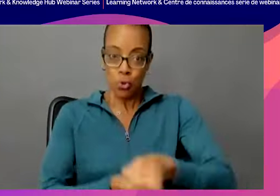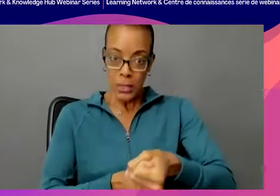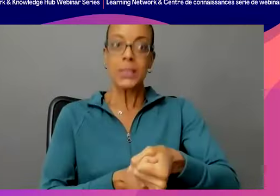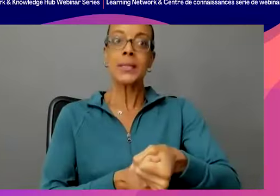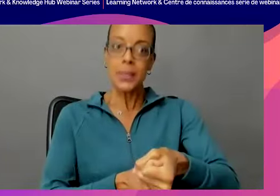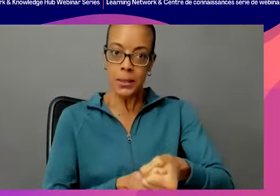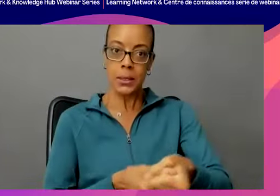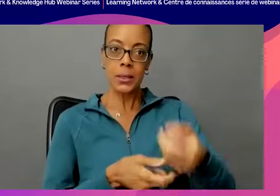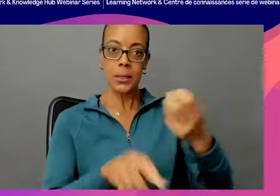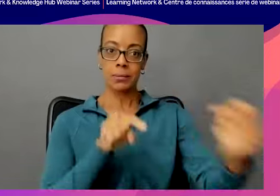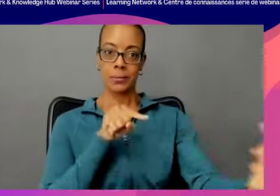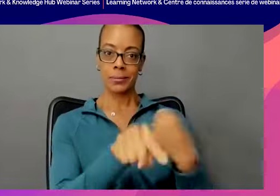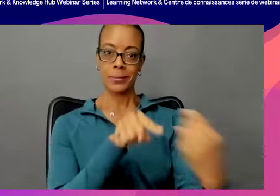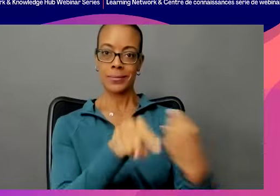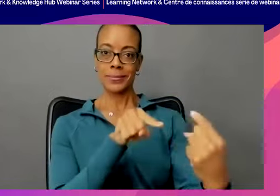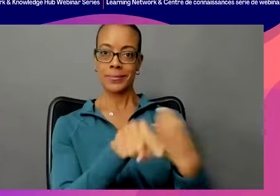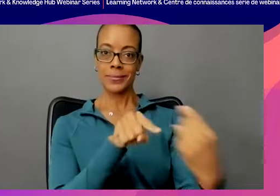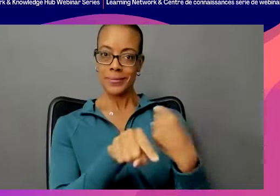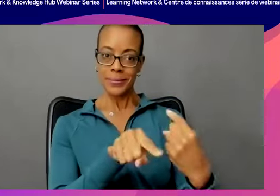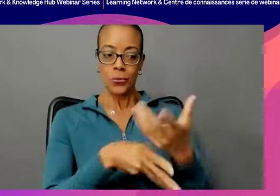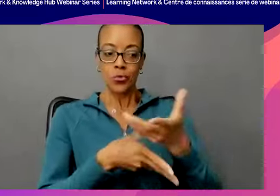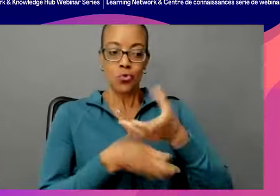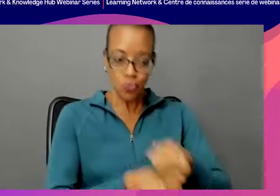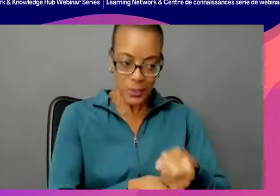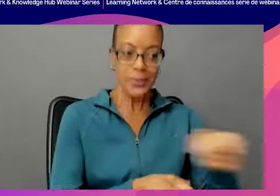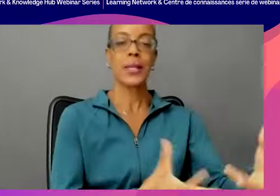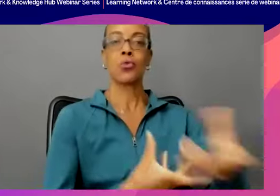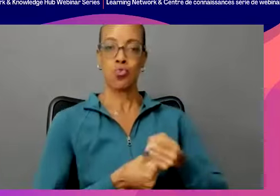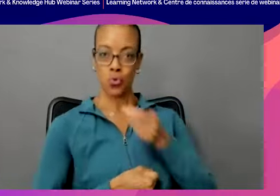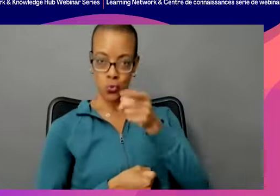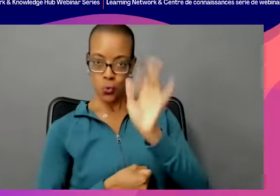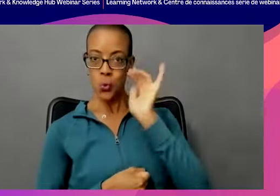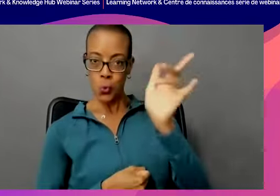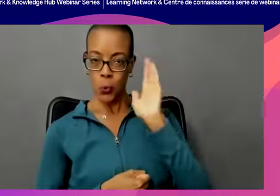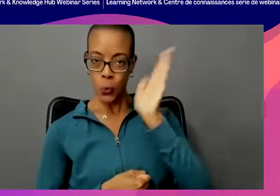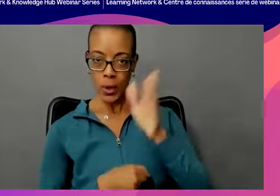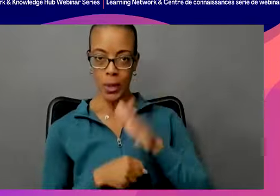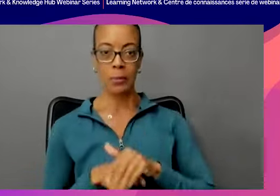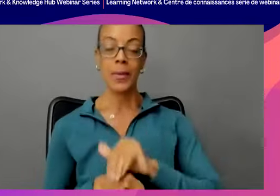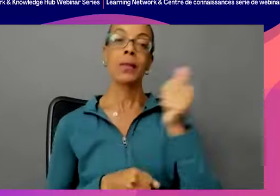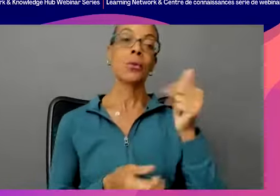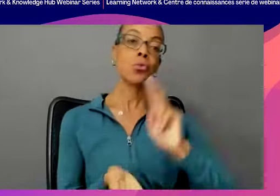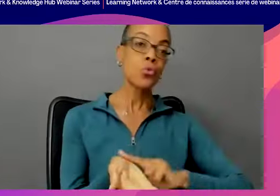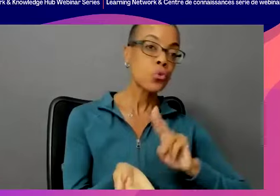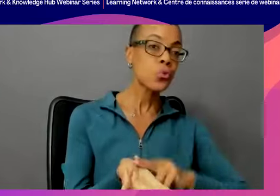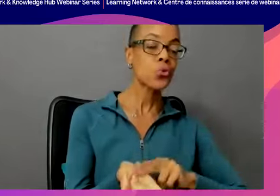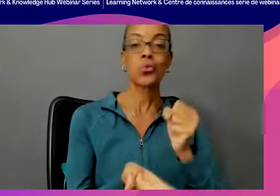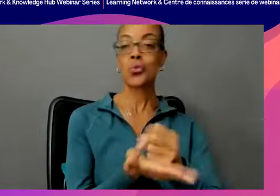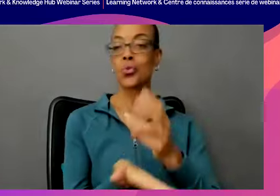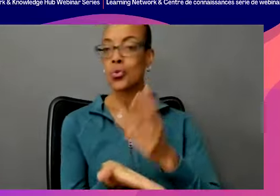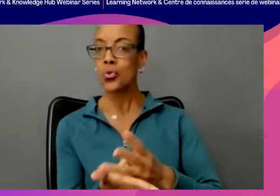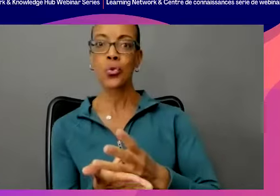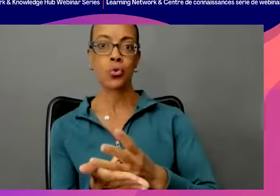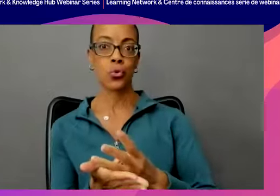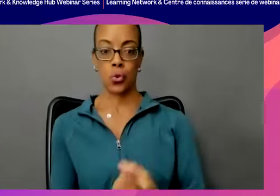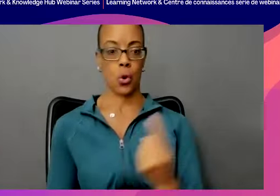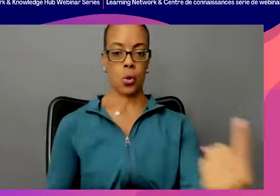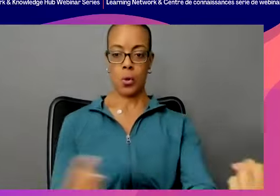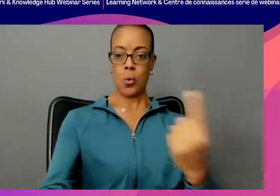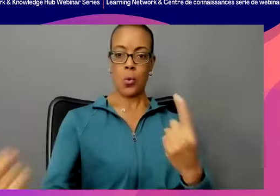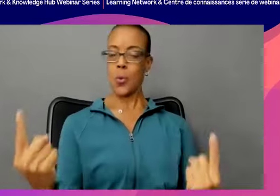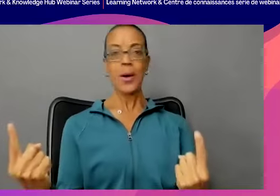trusting the family and strengthen community by connecting to other programs, other nurses, other social supports. Don't do this work alone. So